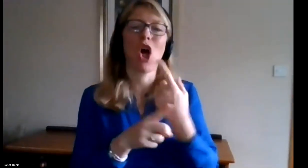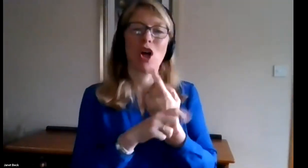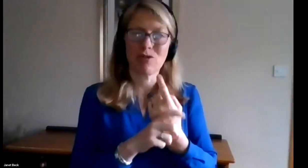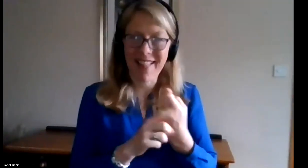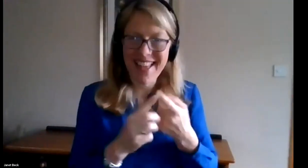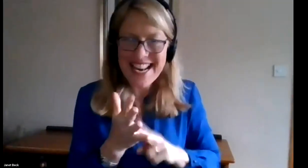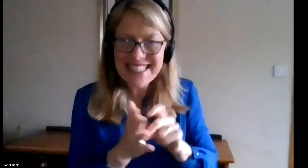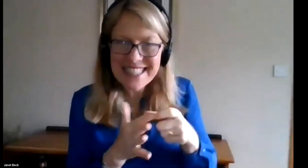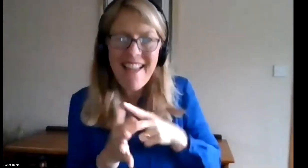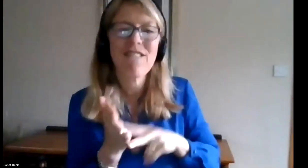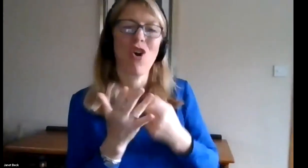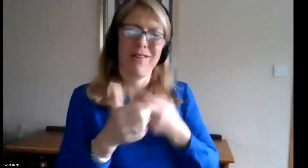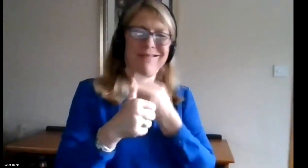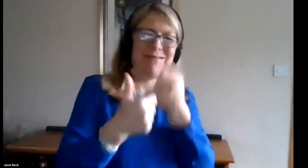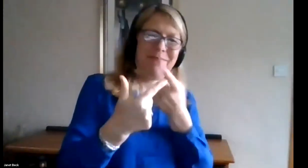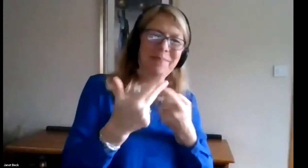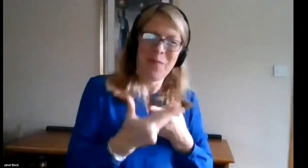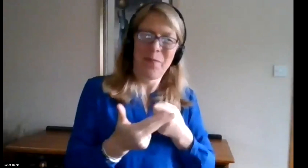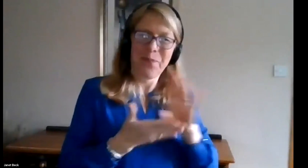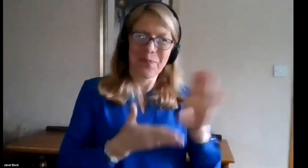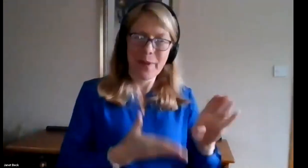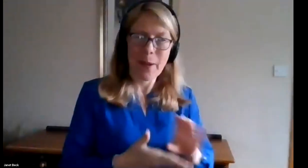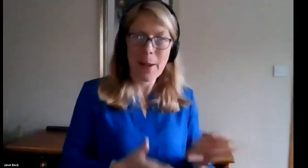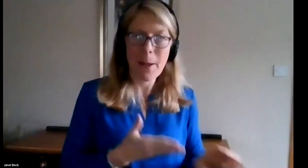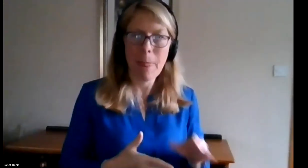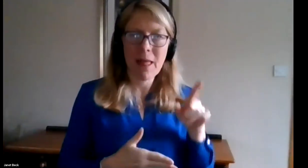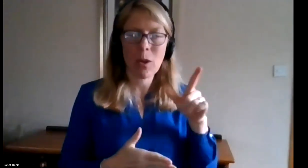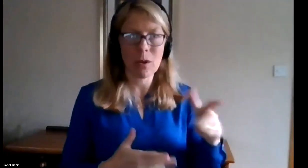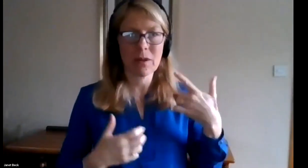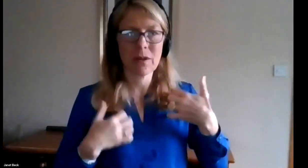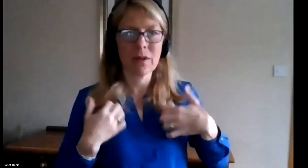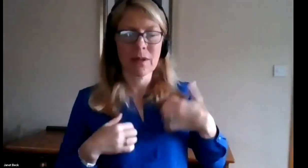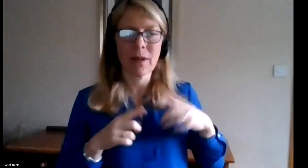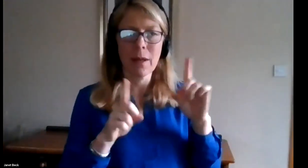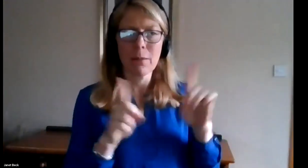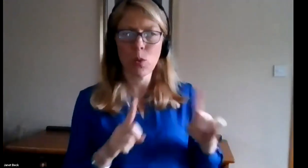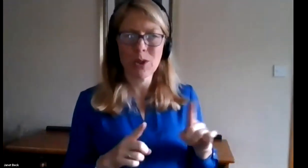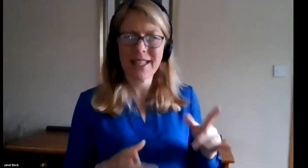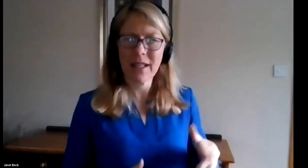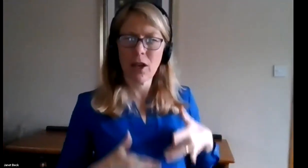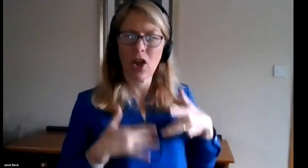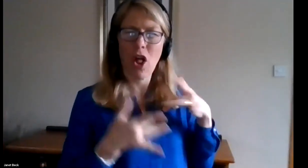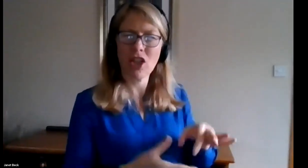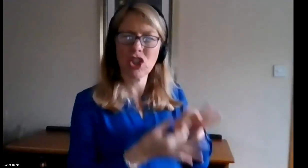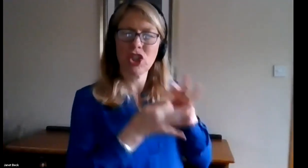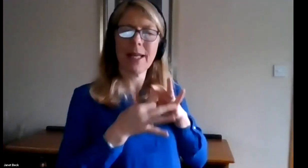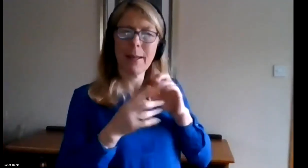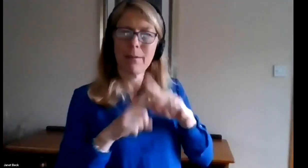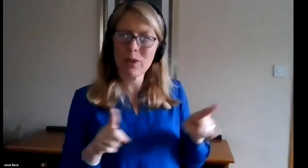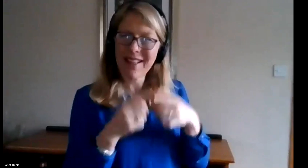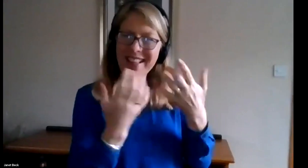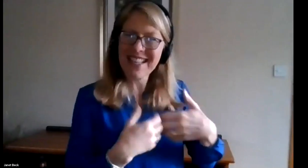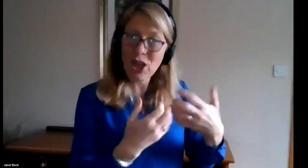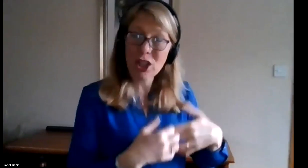particular attention to new museology and social media technologies. Her work has appeared in a range of international journals, and among her